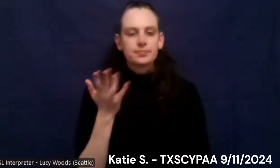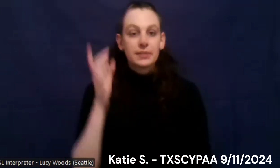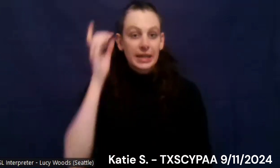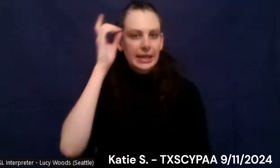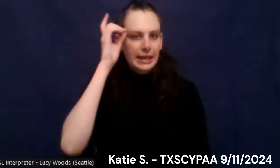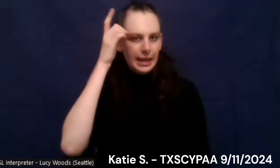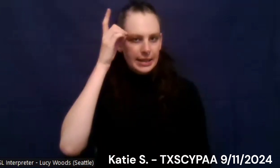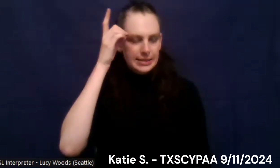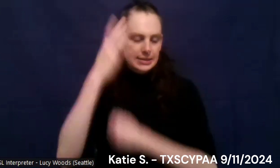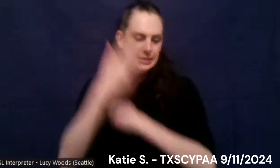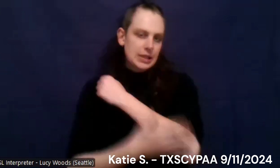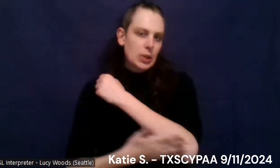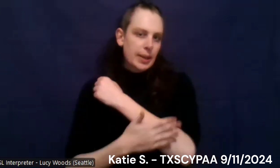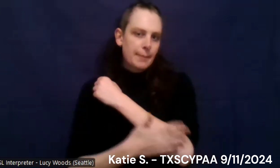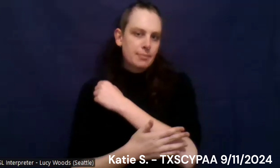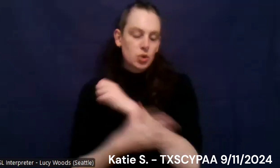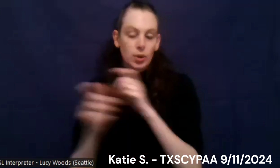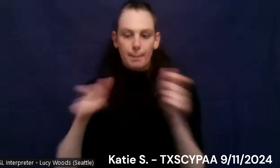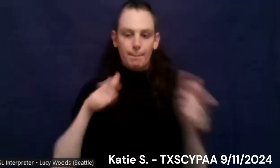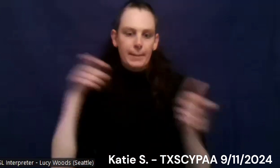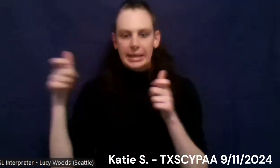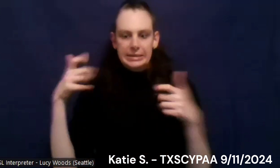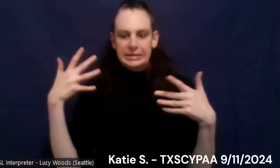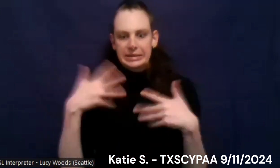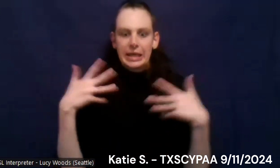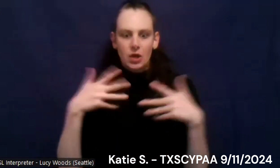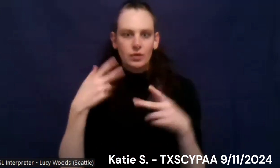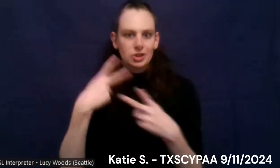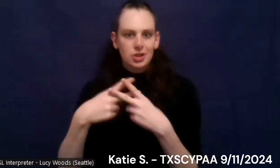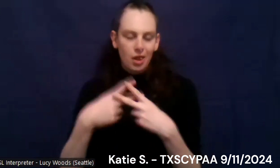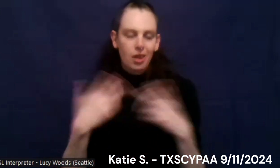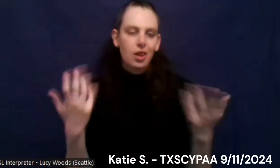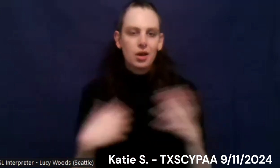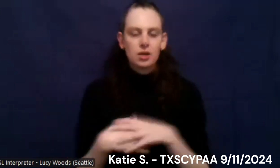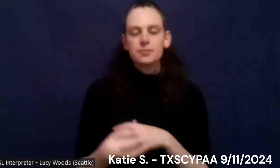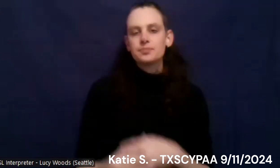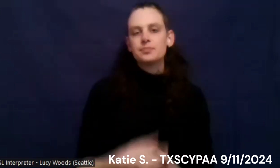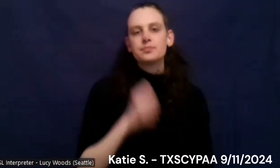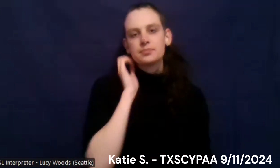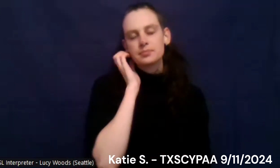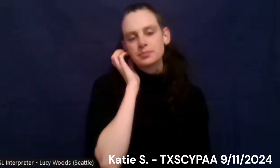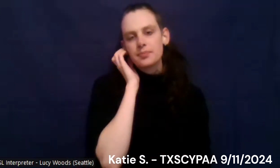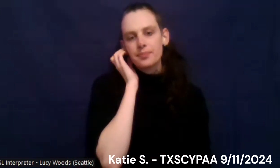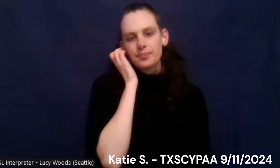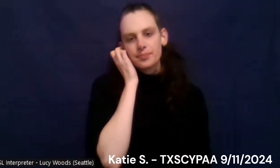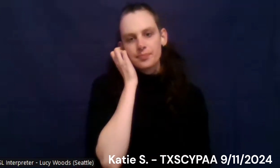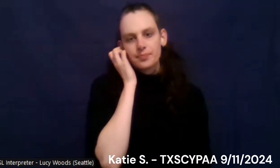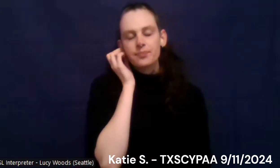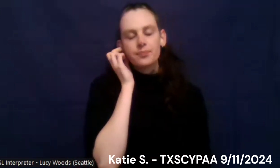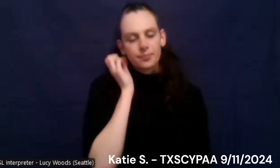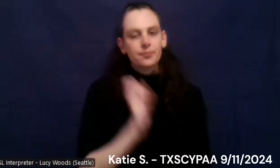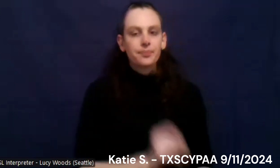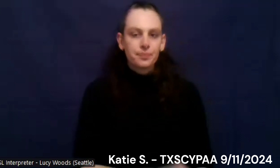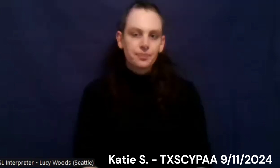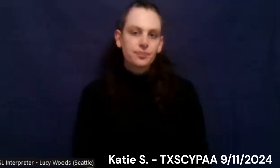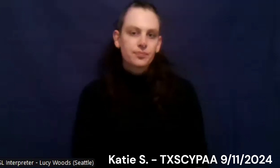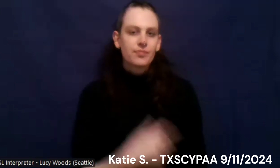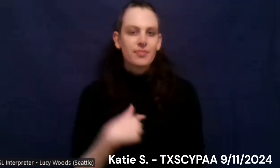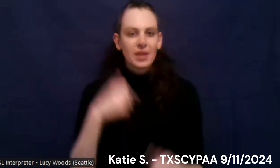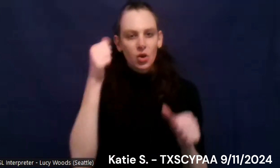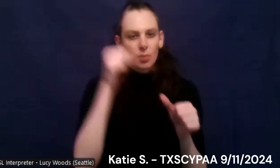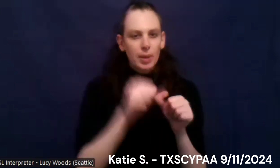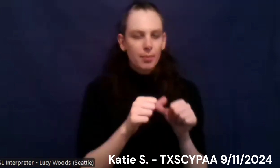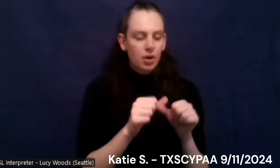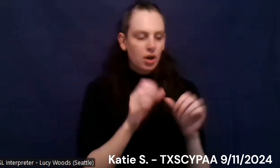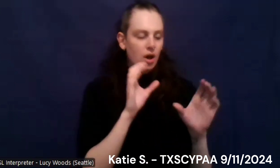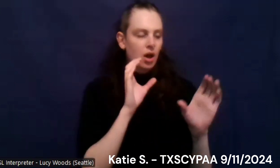County. So the big one, the big scary one. And so yeah, I remember having a conversation